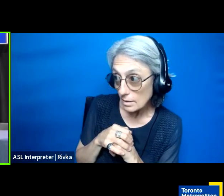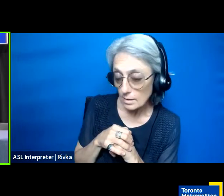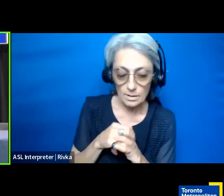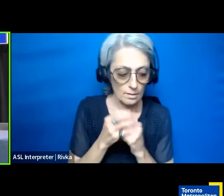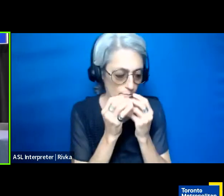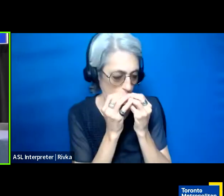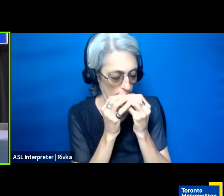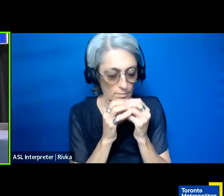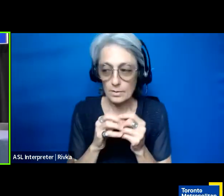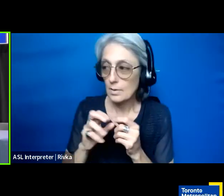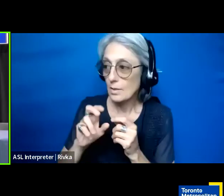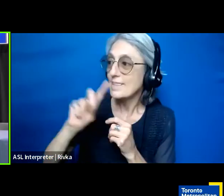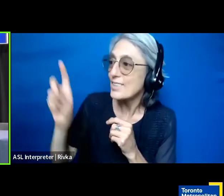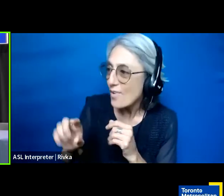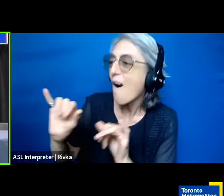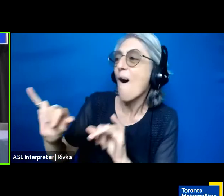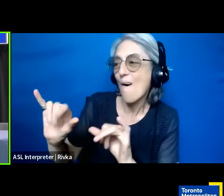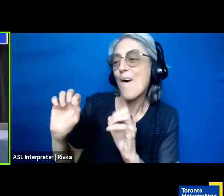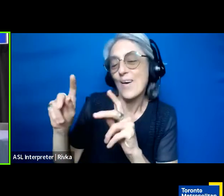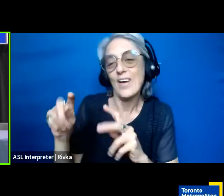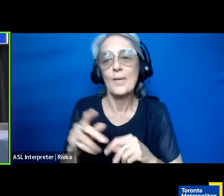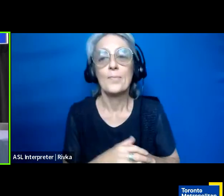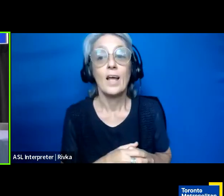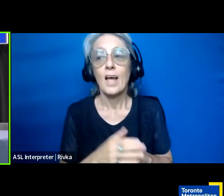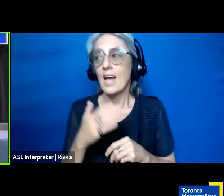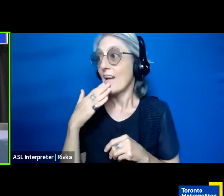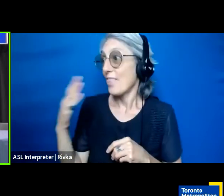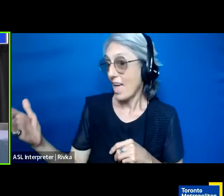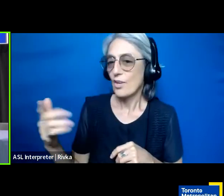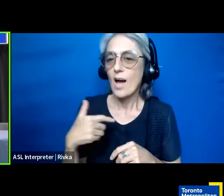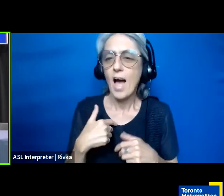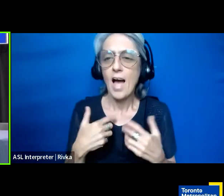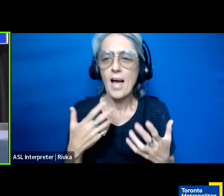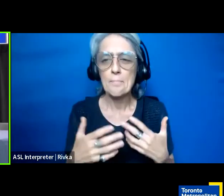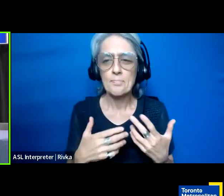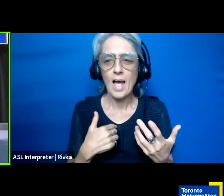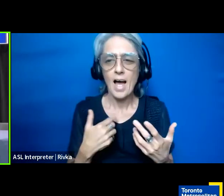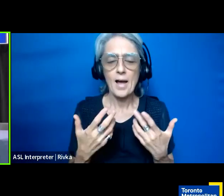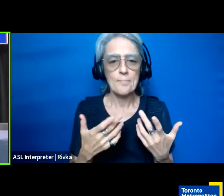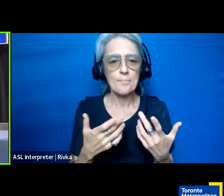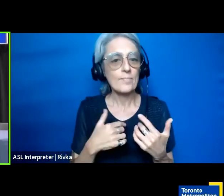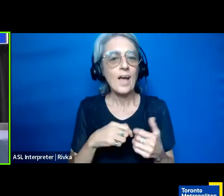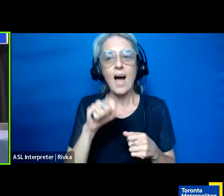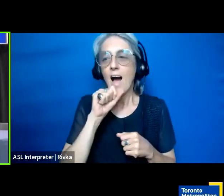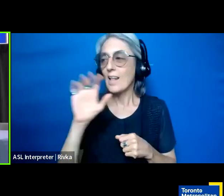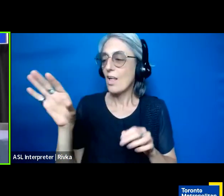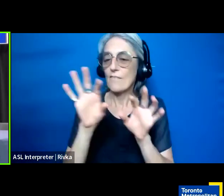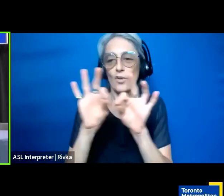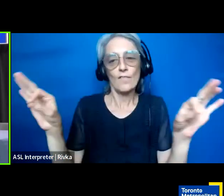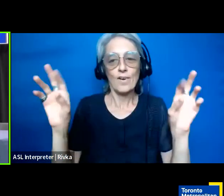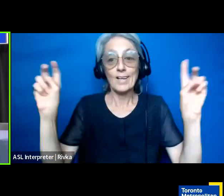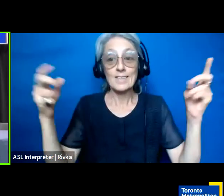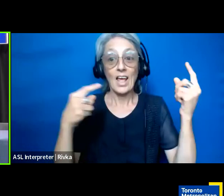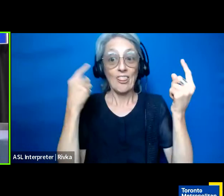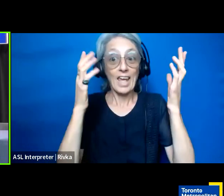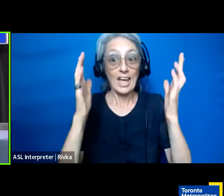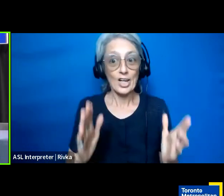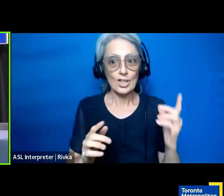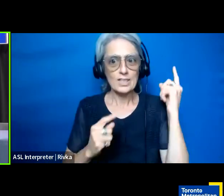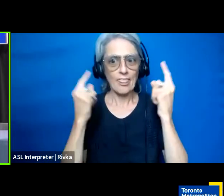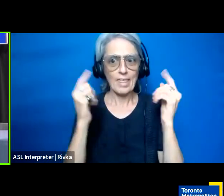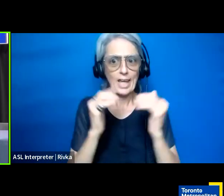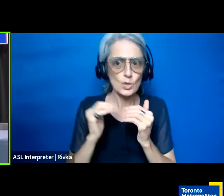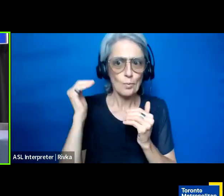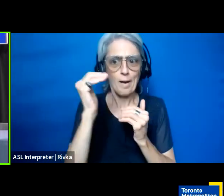Of Detroit. Oh, okay. Thank you. I love your phrase. Thinkers think too much,